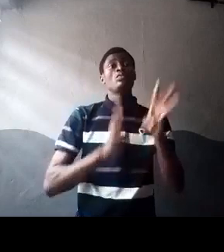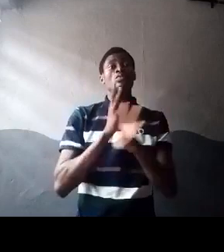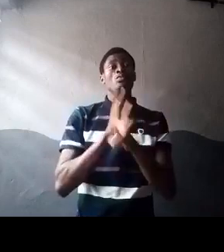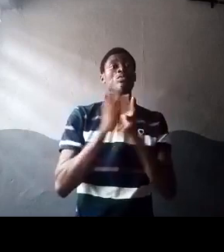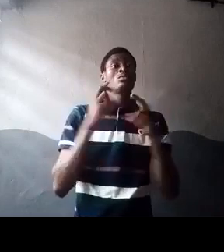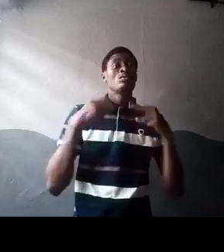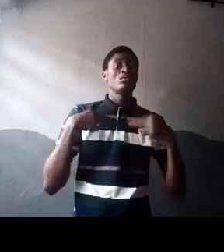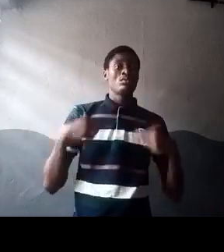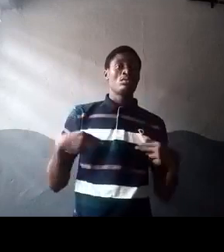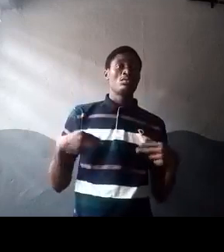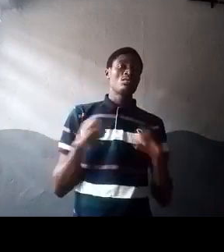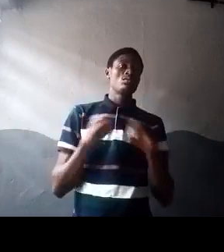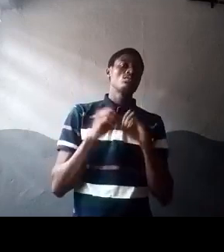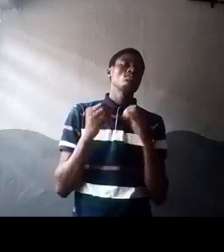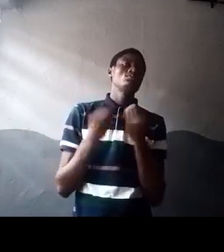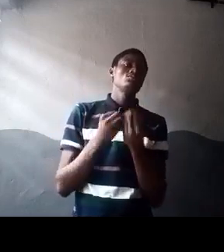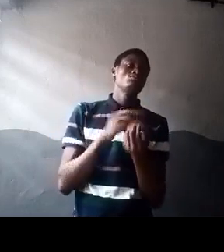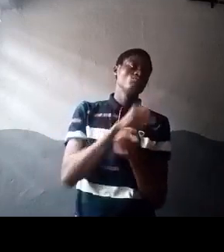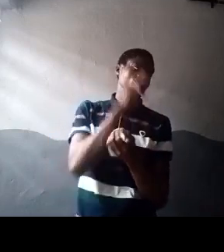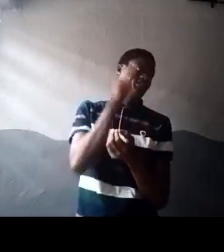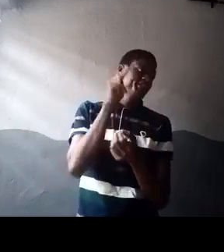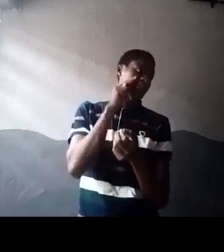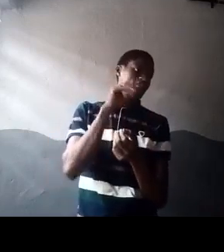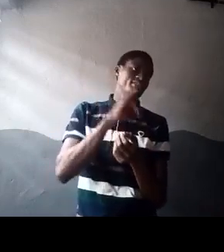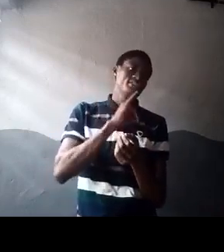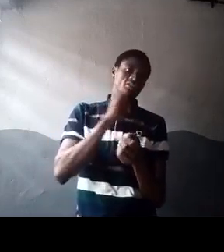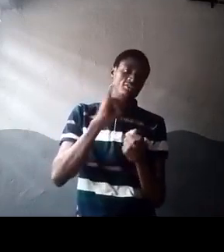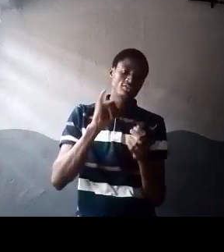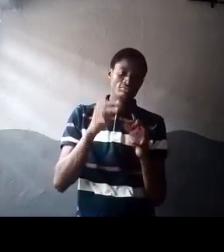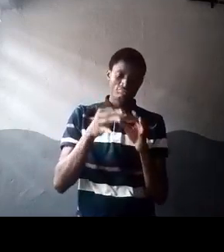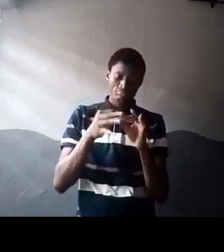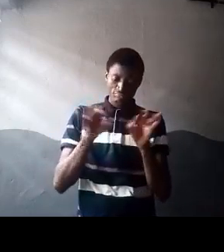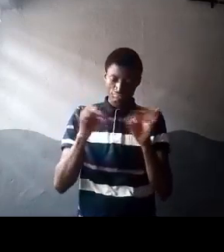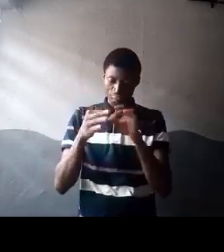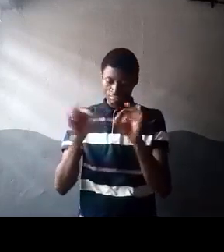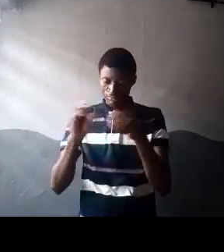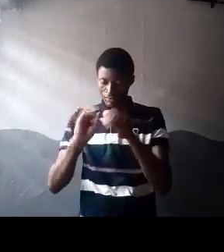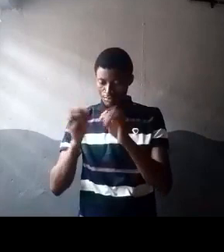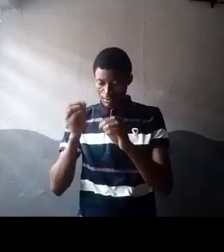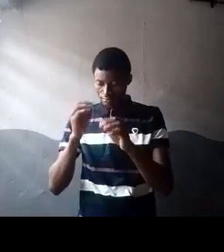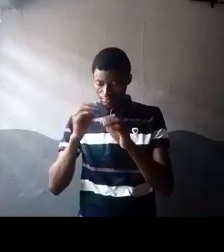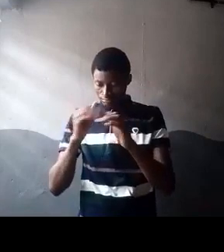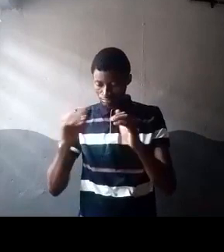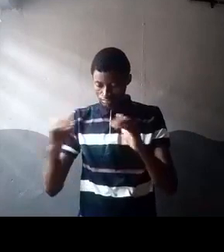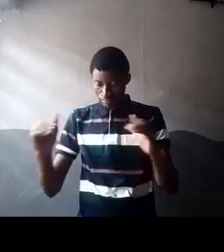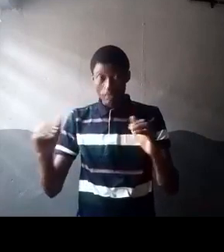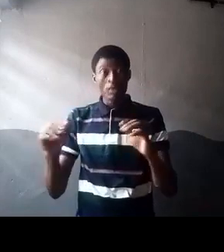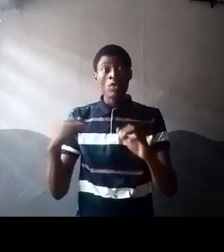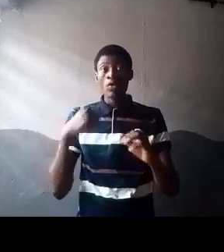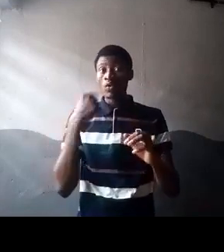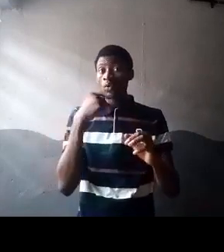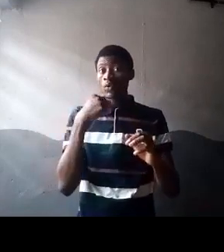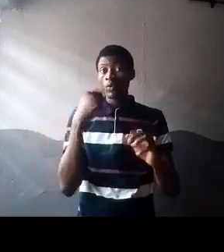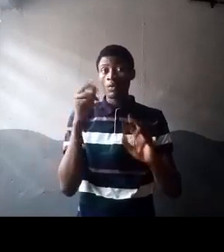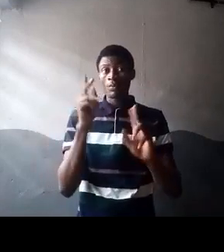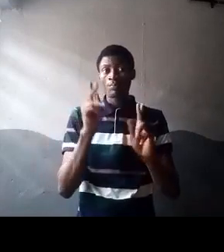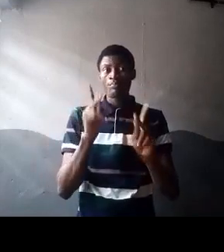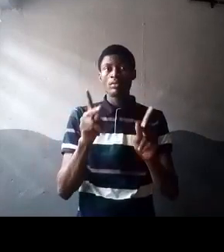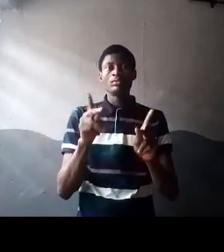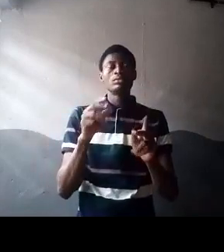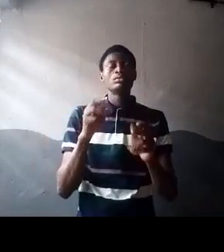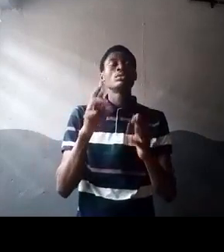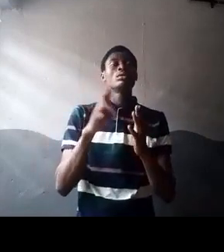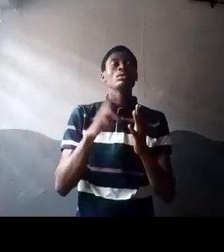Nigeria is, you give those figures. So the person that is reading knows that your figure is from the World